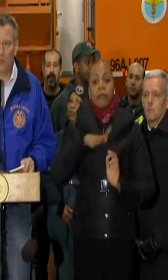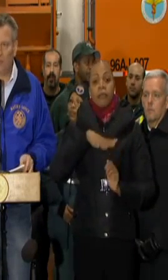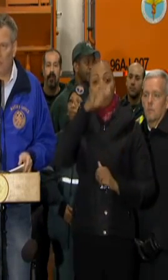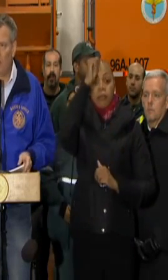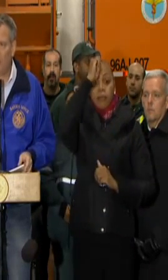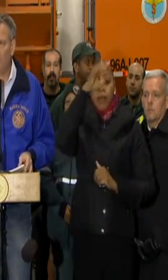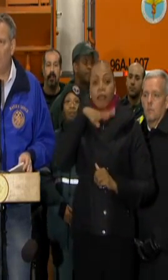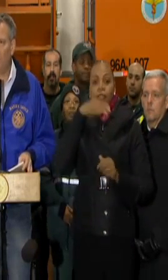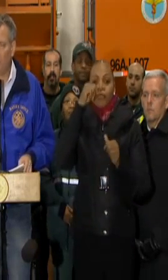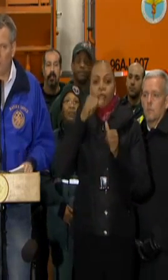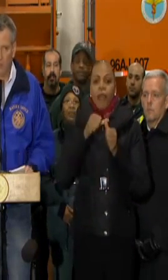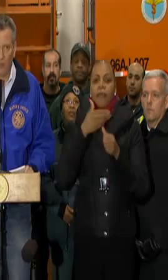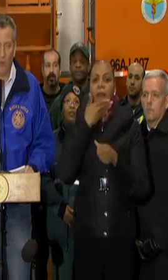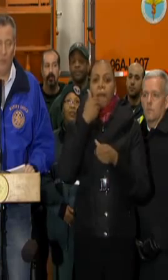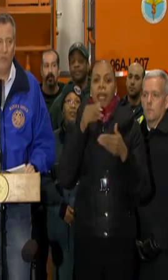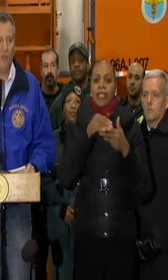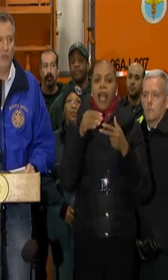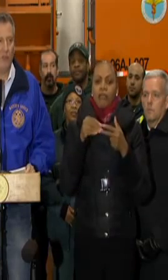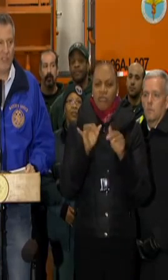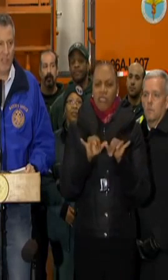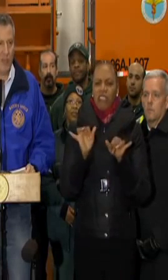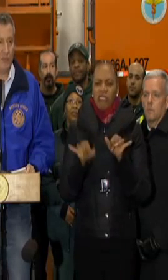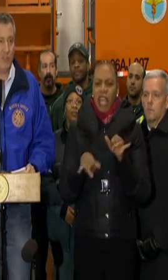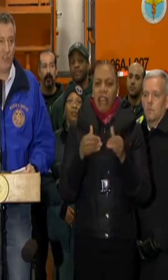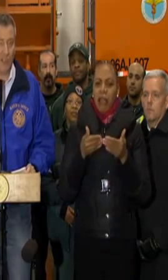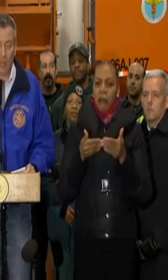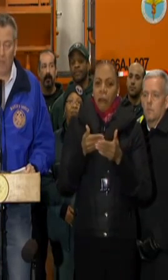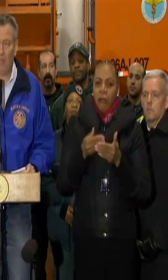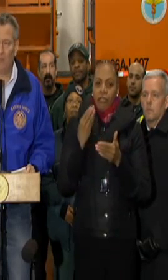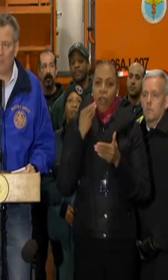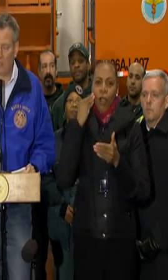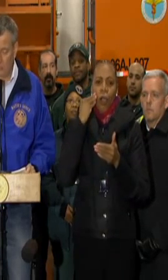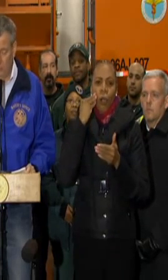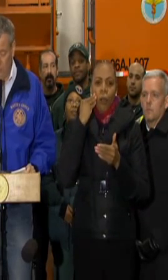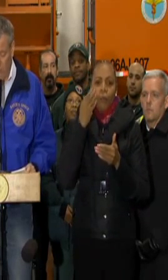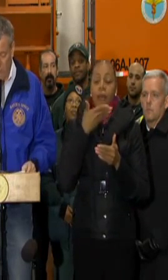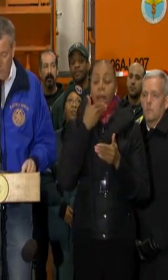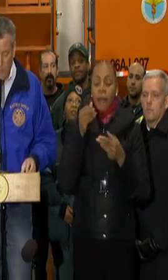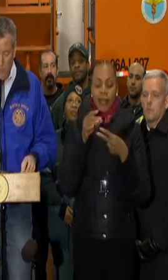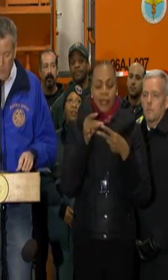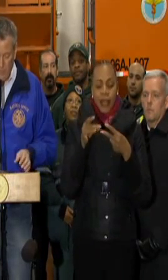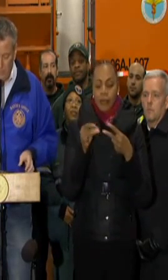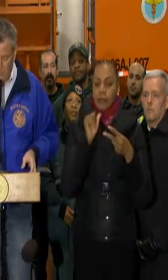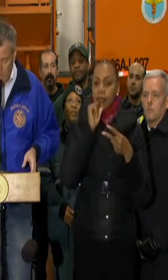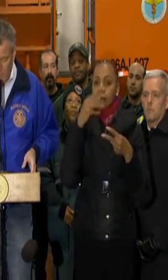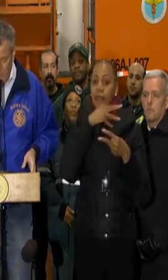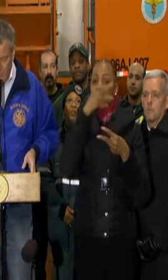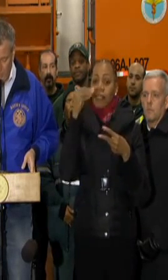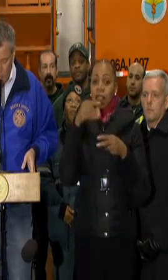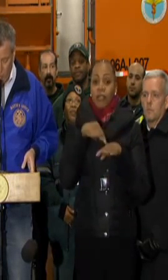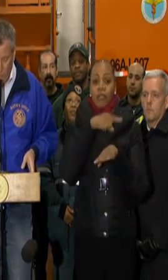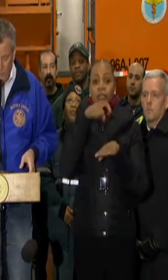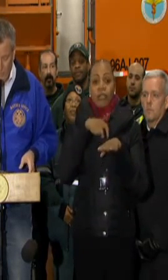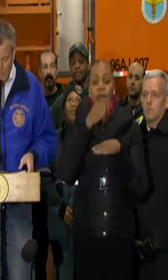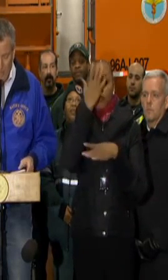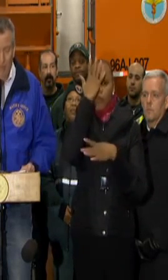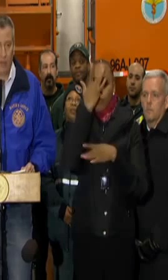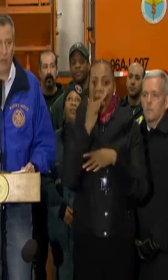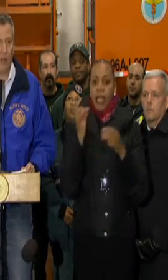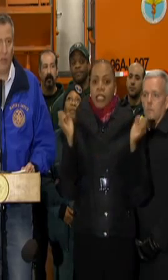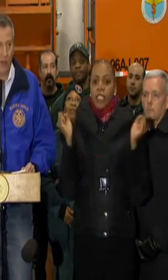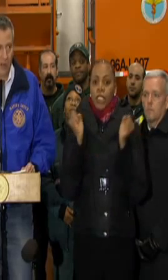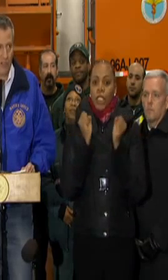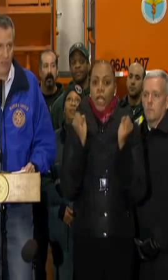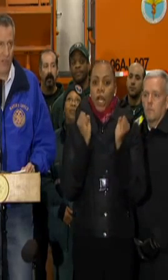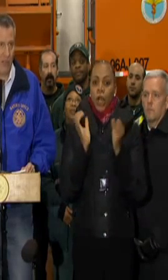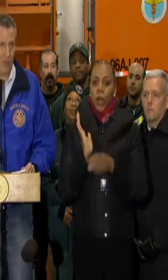best option today is stay close to home. Best option is to not be outside too long. It is very, very cold in